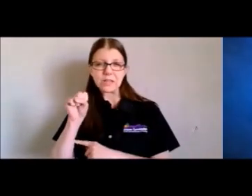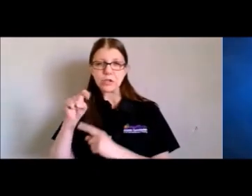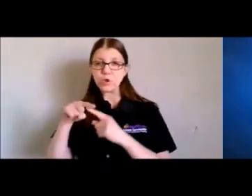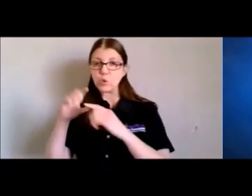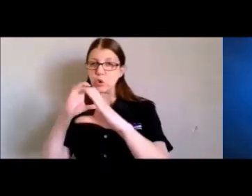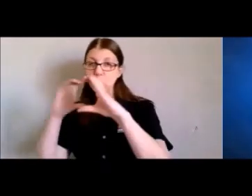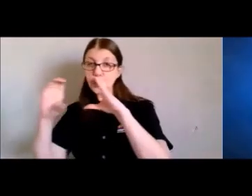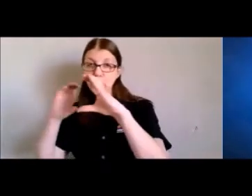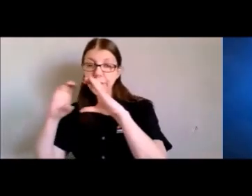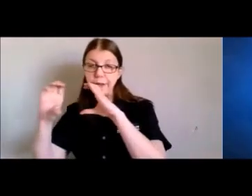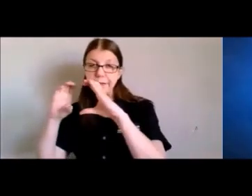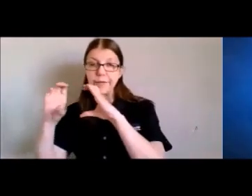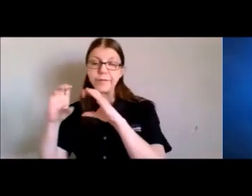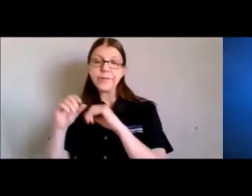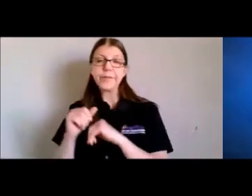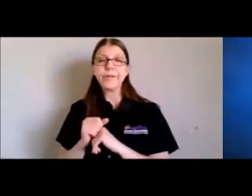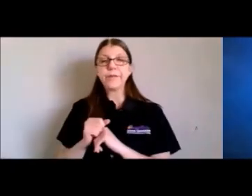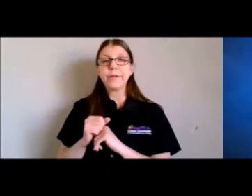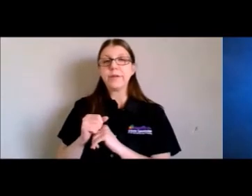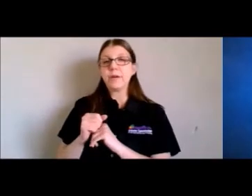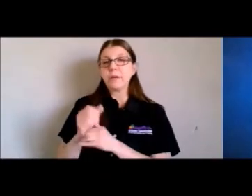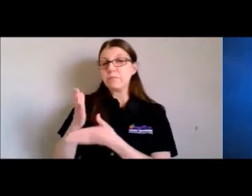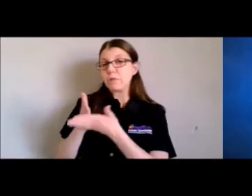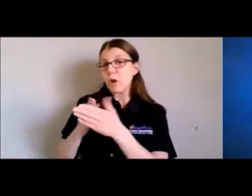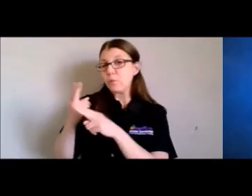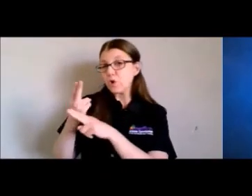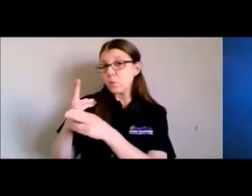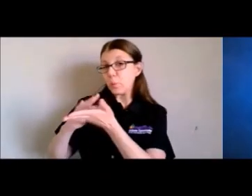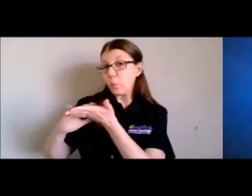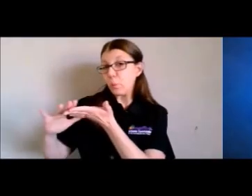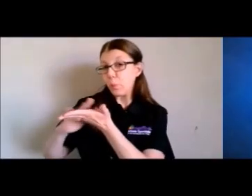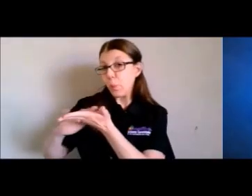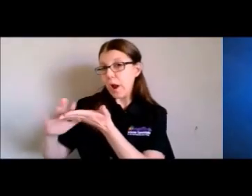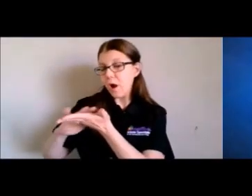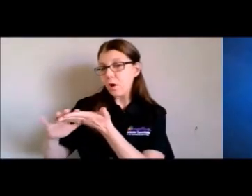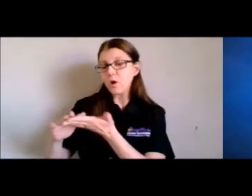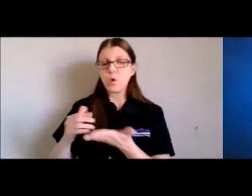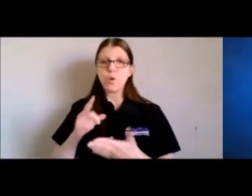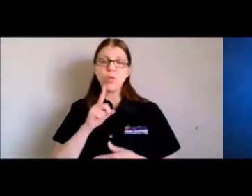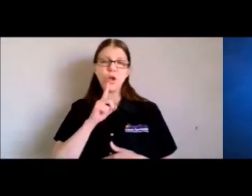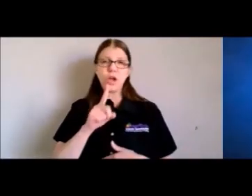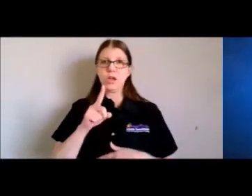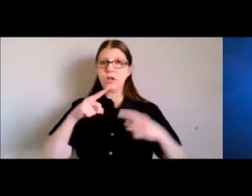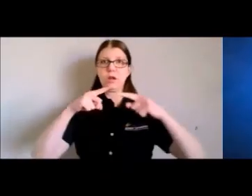or use assistive listening devices to make communication more effective.